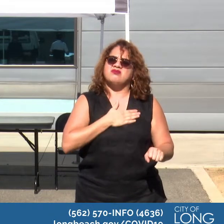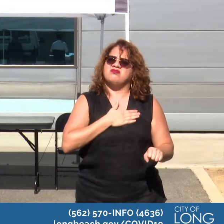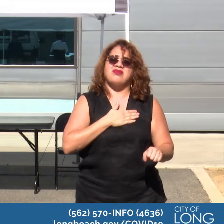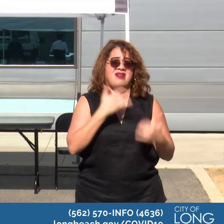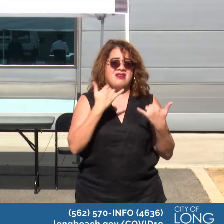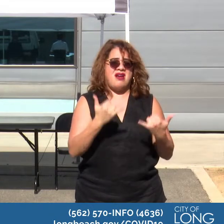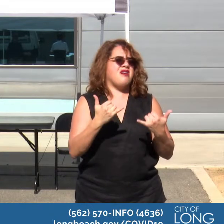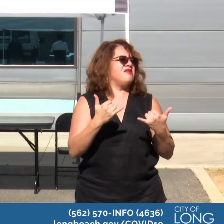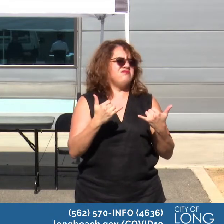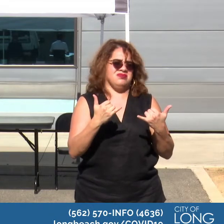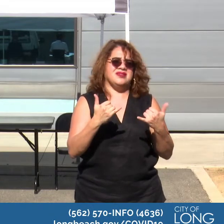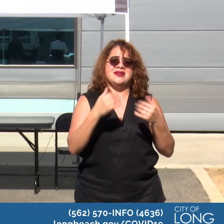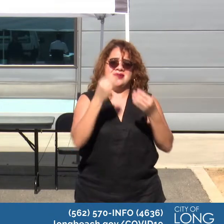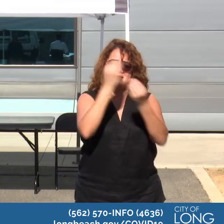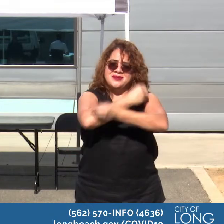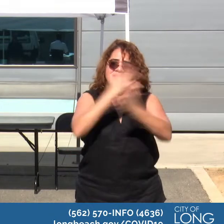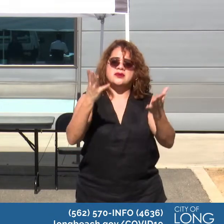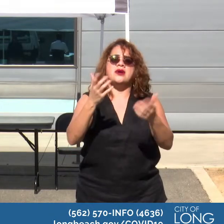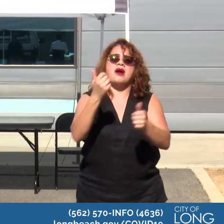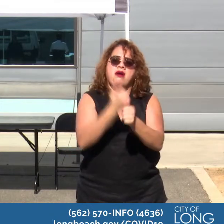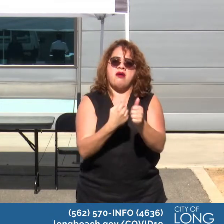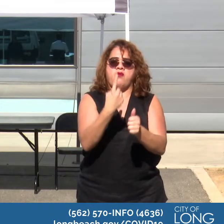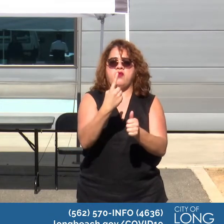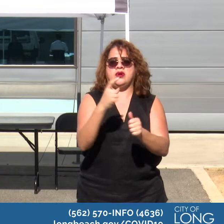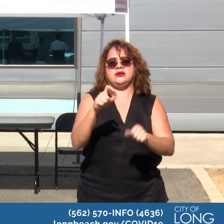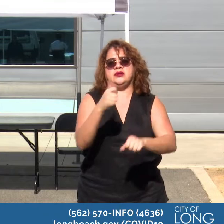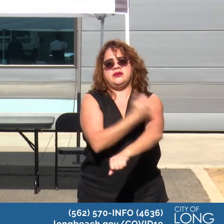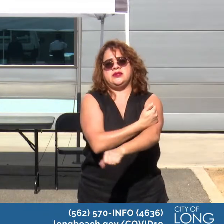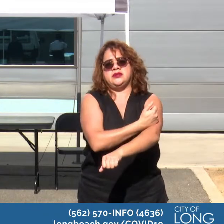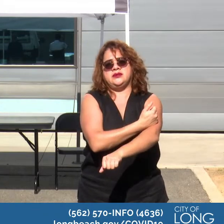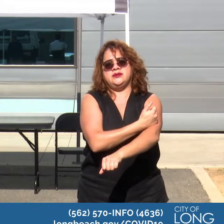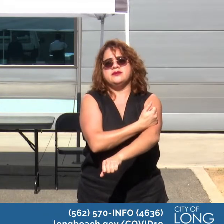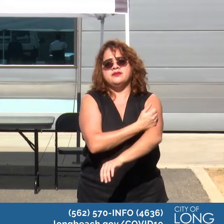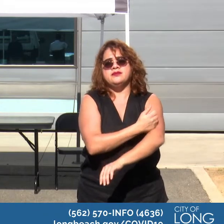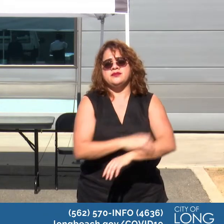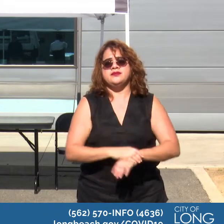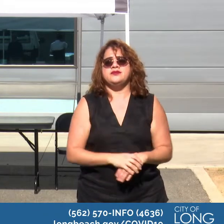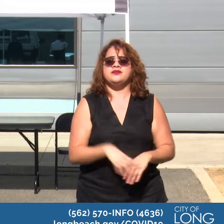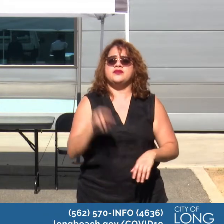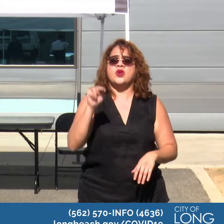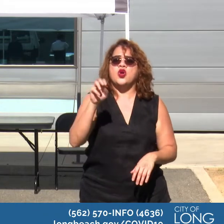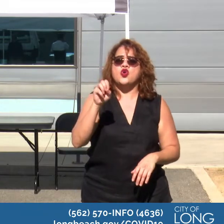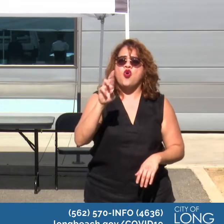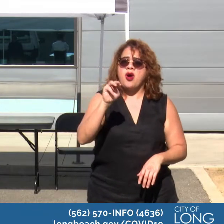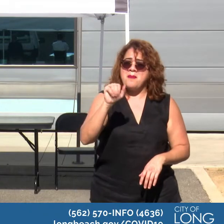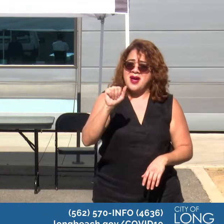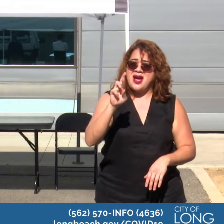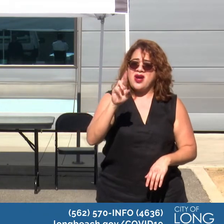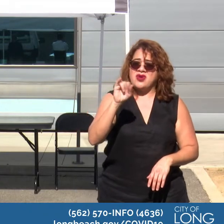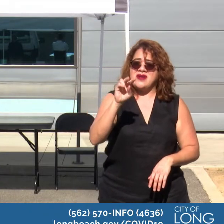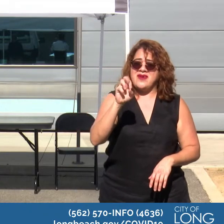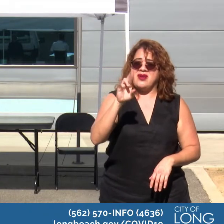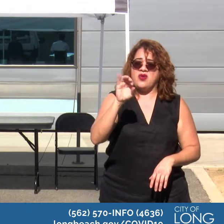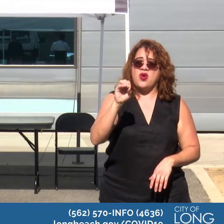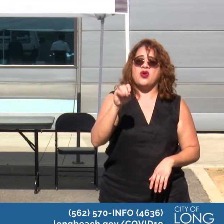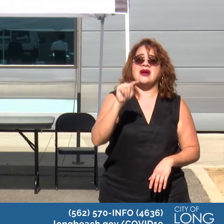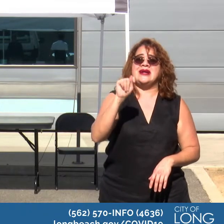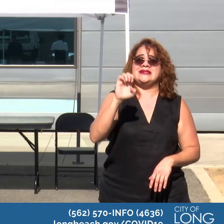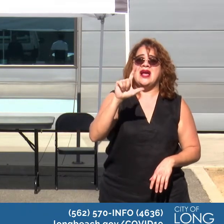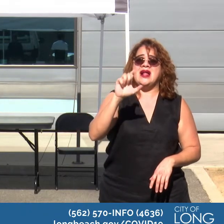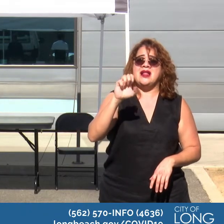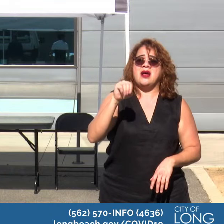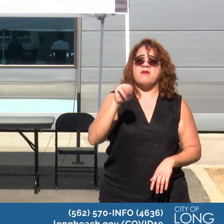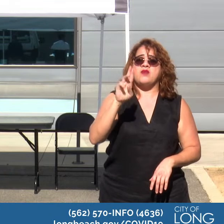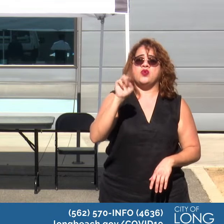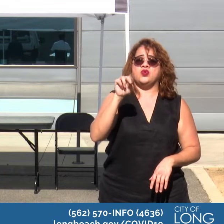Last question is from Norma Ribeiro of Telemundo, and she'd like you to answer this in Spanish if you could. Her